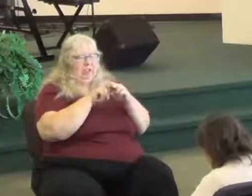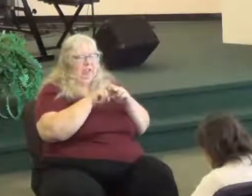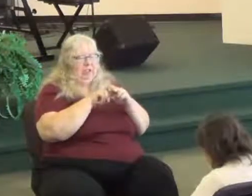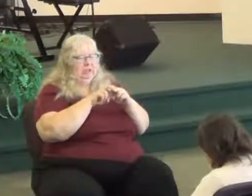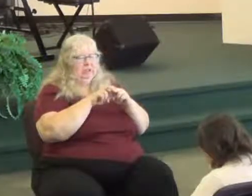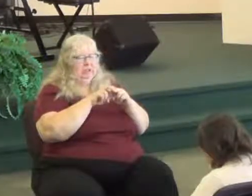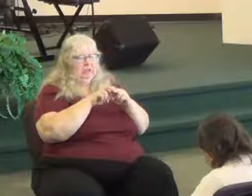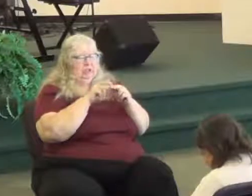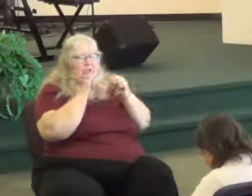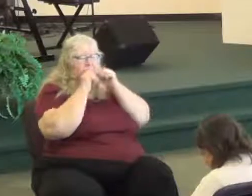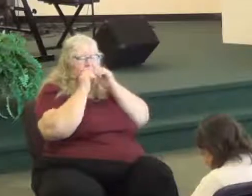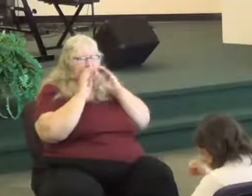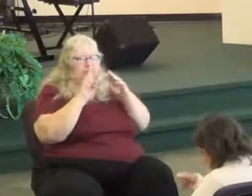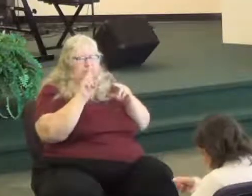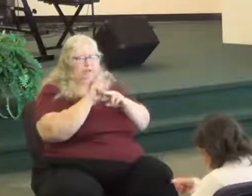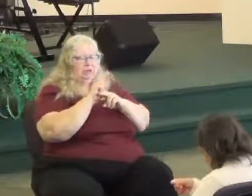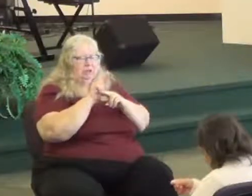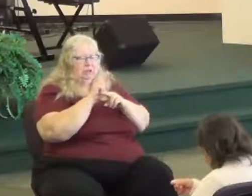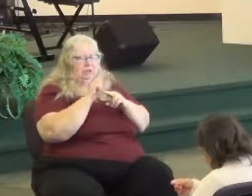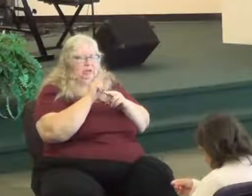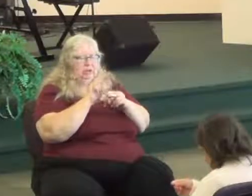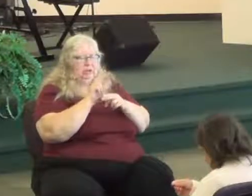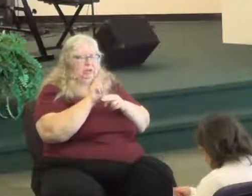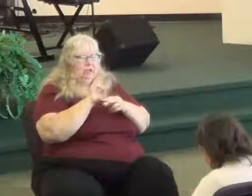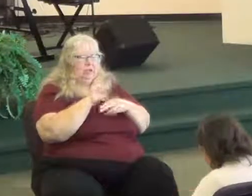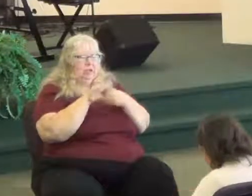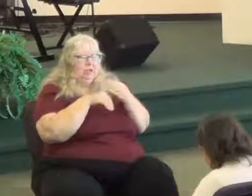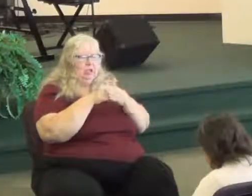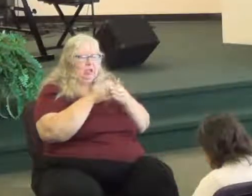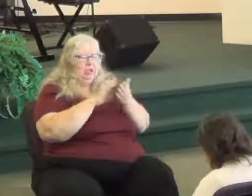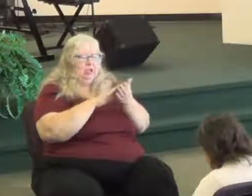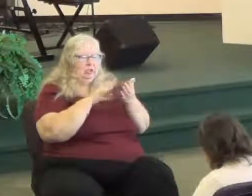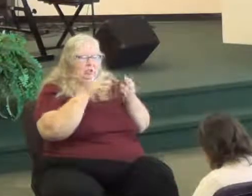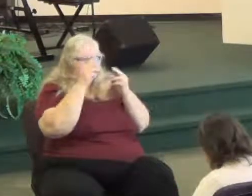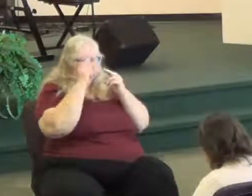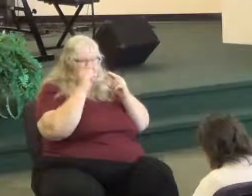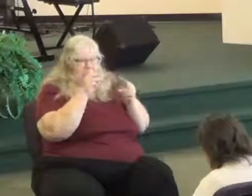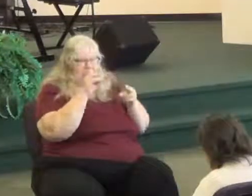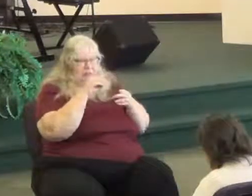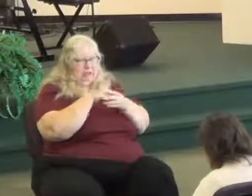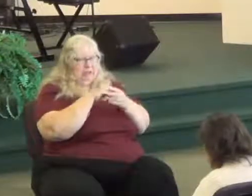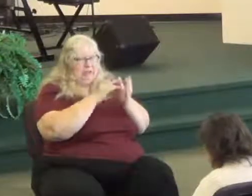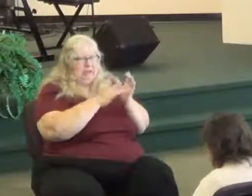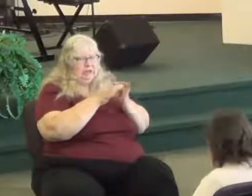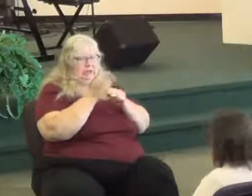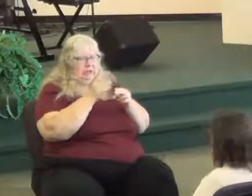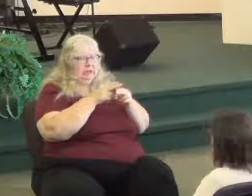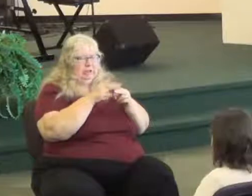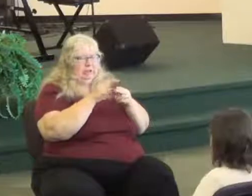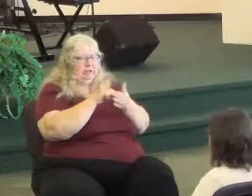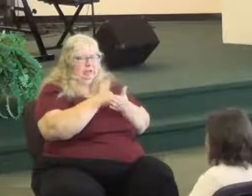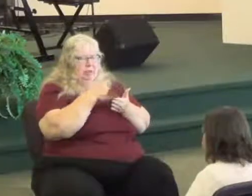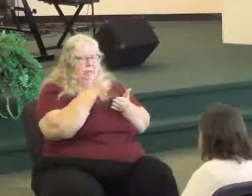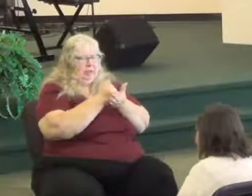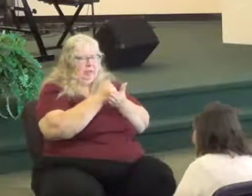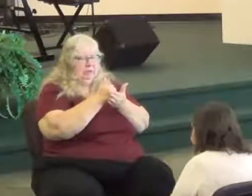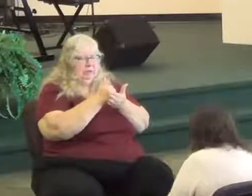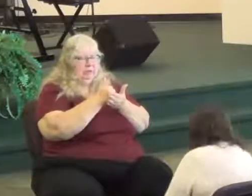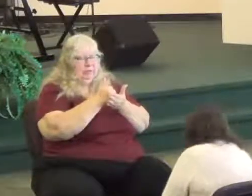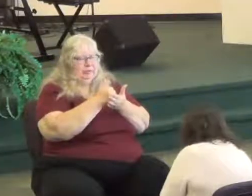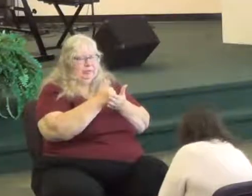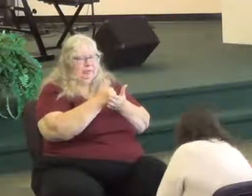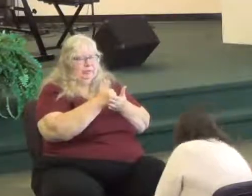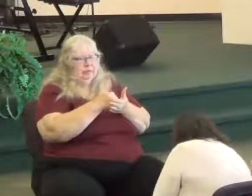Lord, bless us, use us, and we're going to give you all the glory and the honor, and we do it in the name of Jesus. And everybody said, amen. Amen.